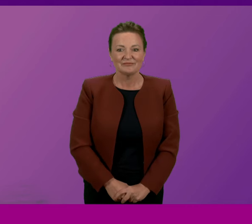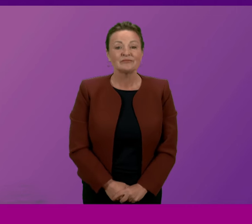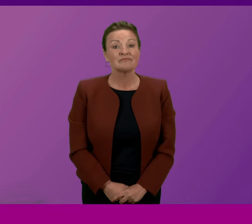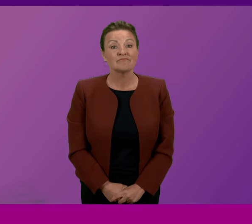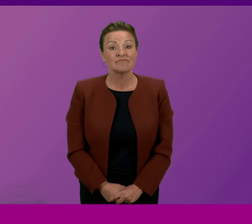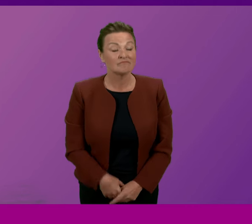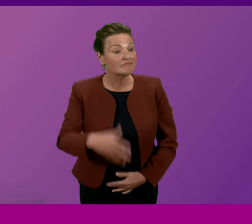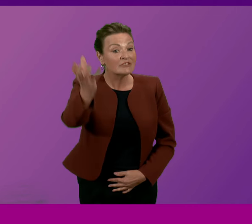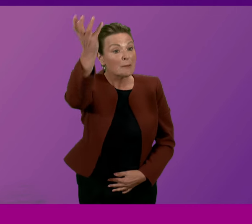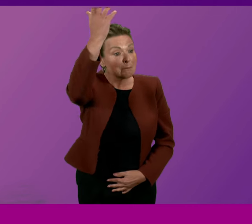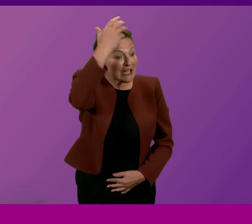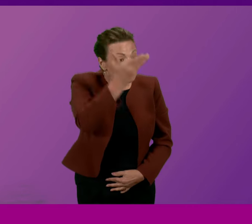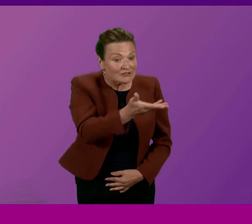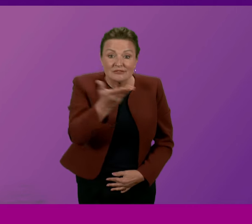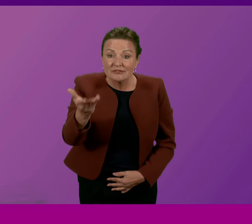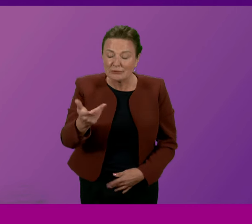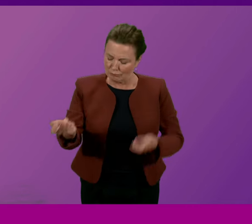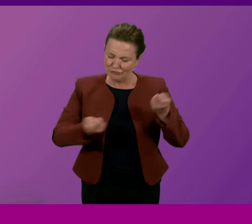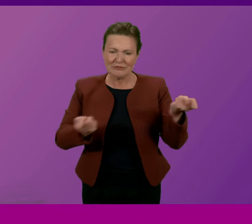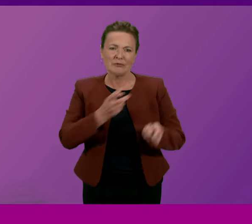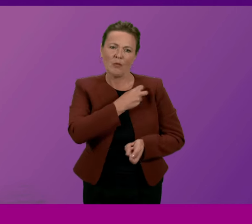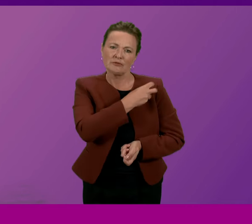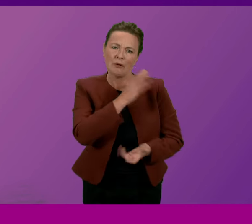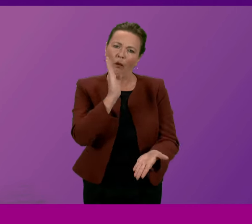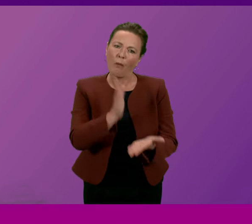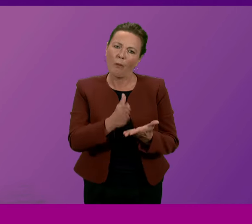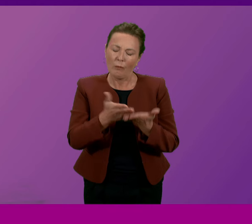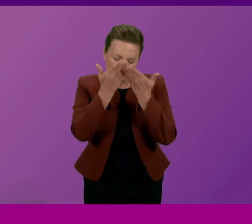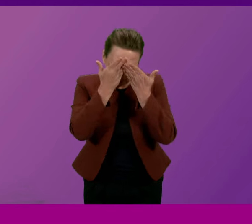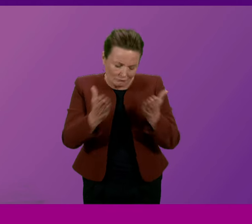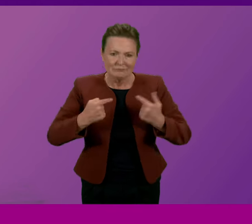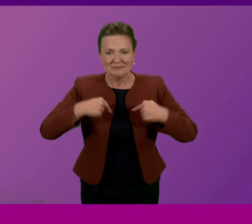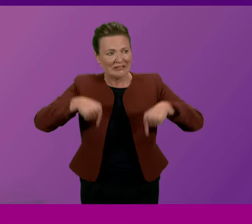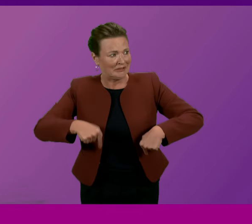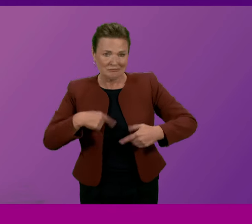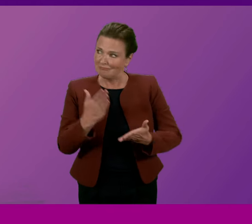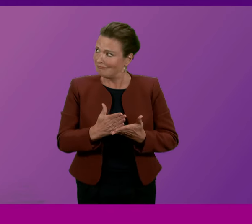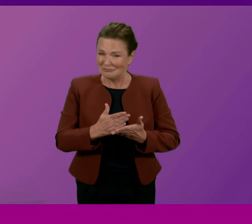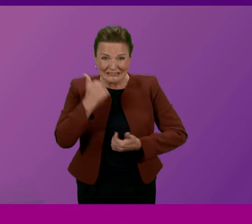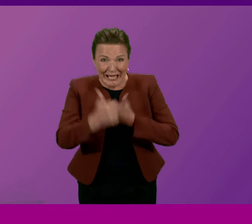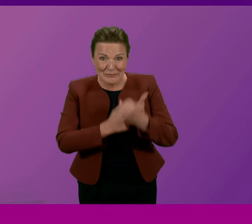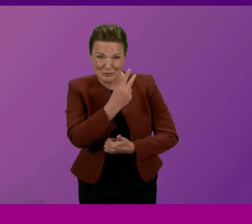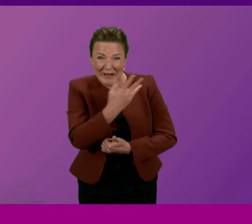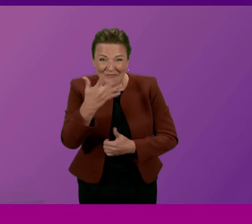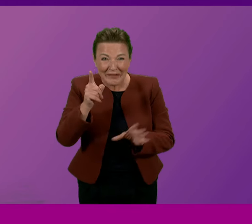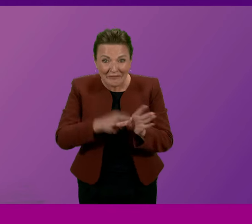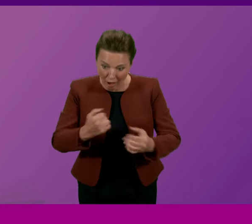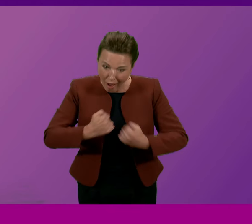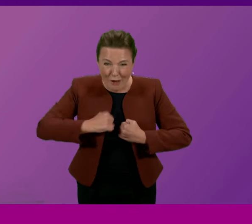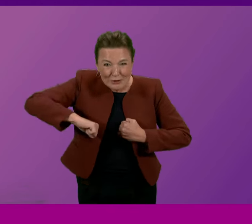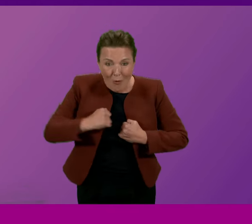Your Majesty's presiding officer, it's an honour for us all to be here today to celebrate 25 years of our nation's